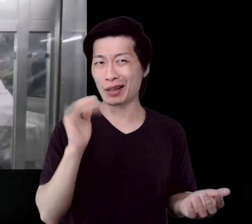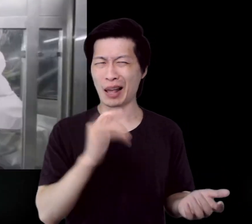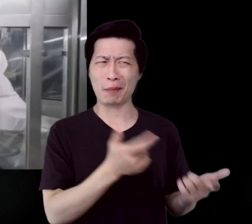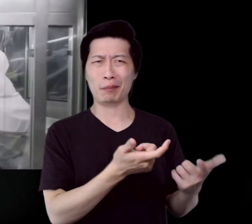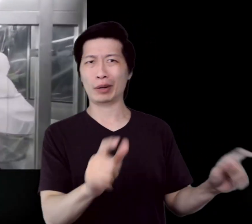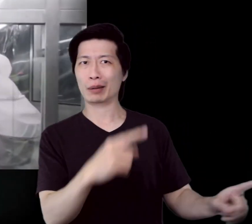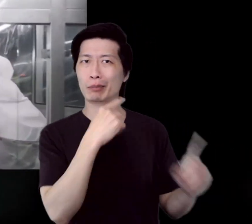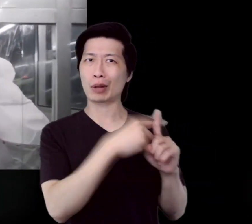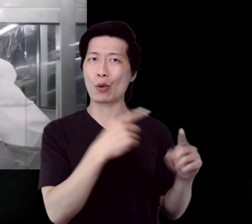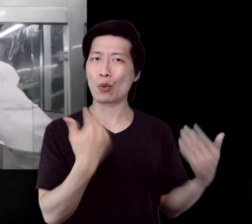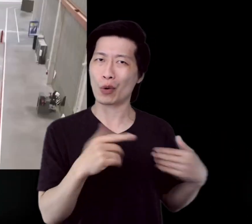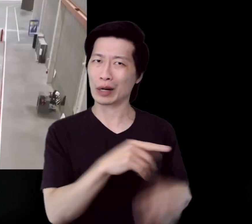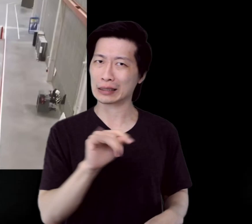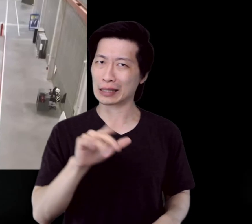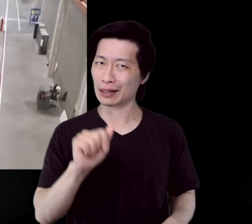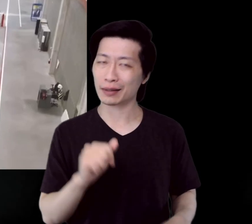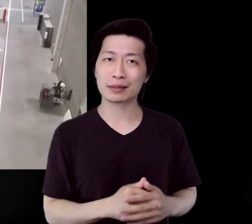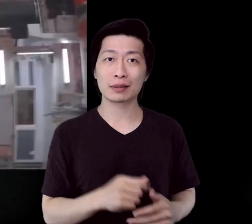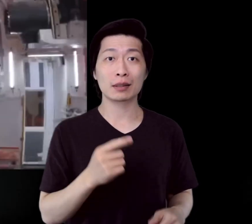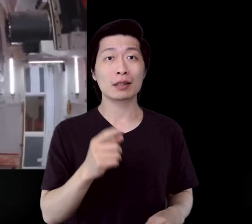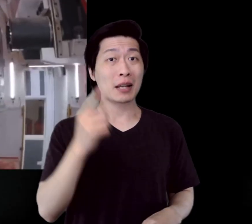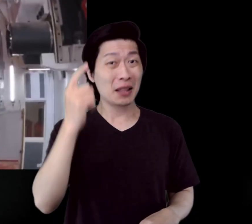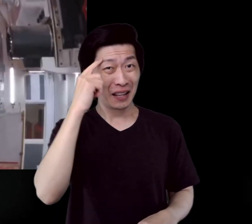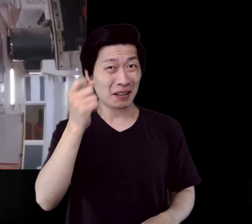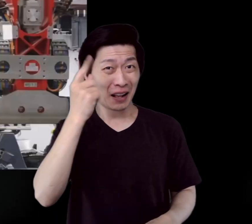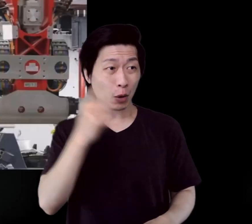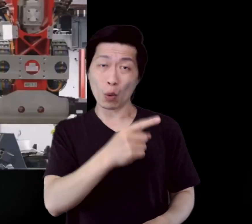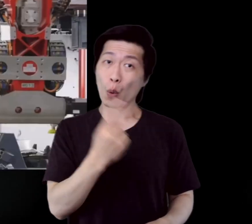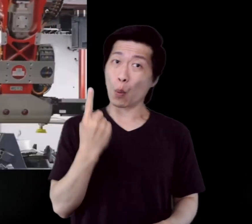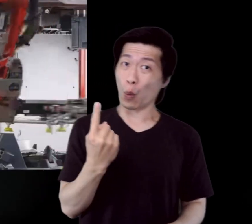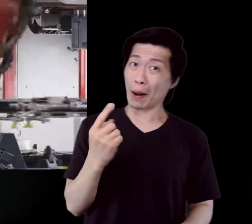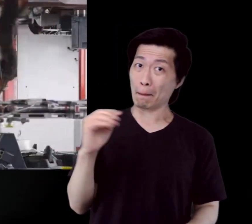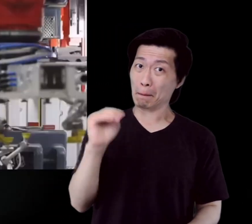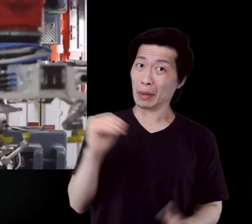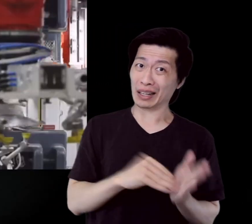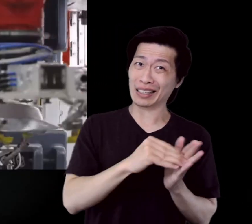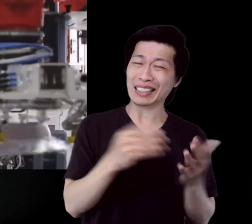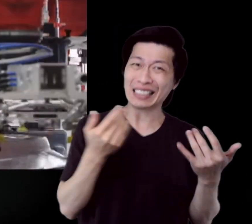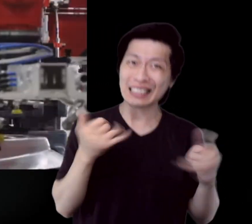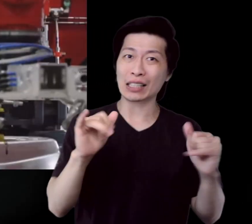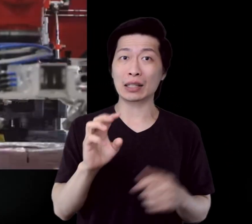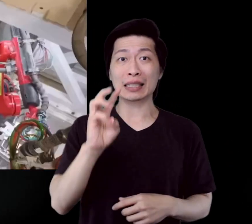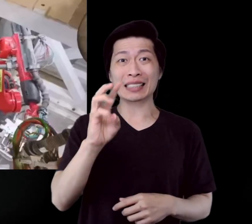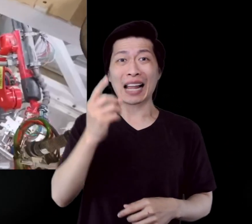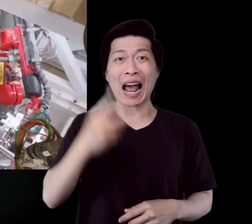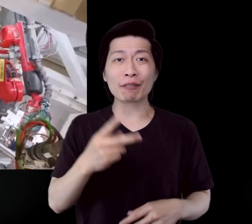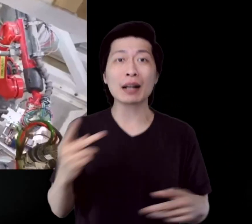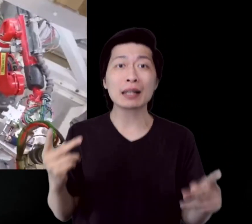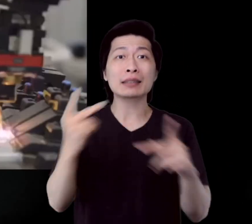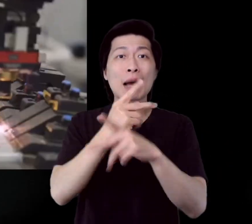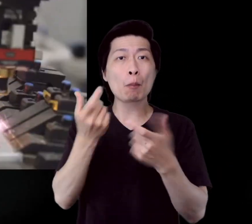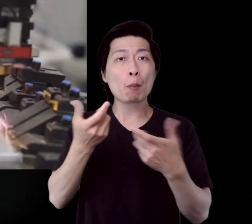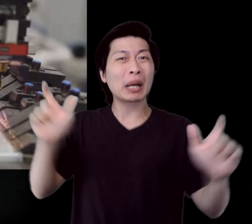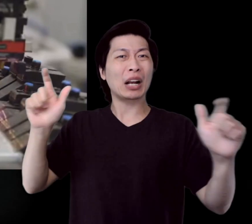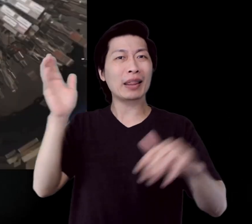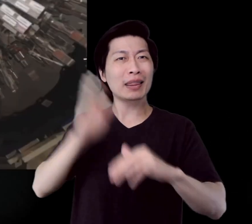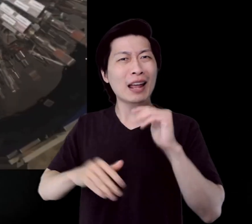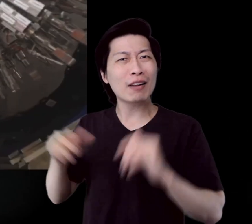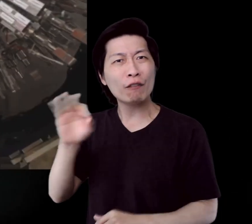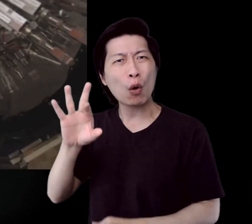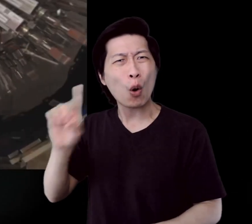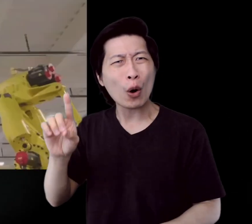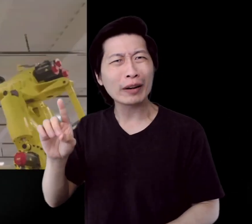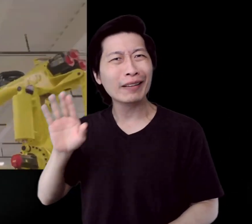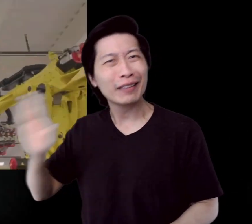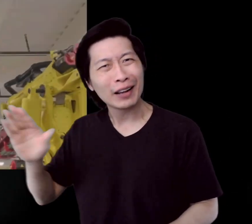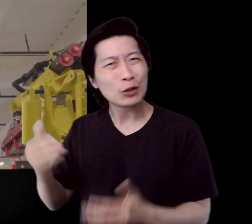there. But just 1 million will still be 6.5 times bigger than Ford's brand new EV factory. The efficiency of